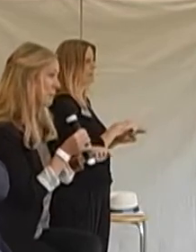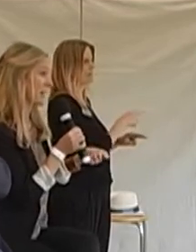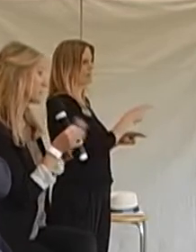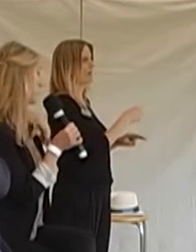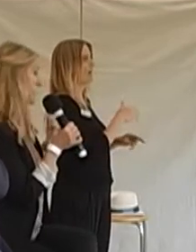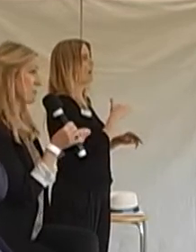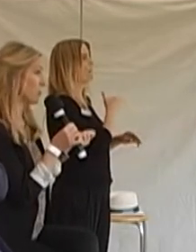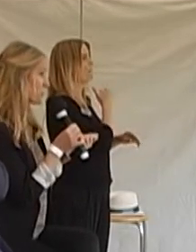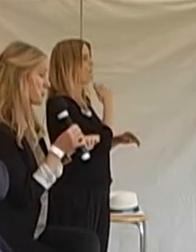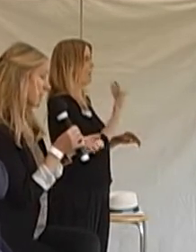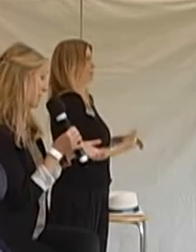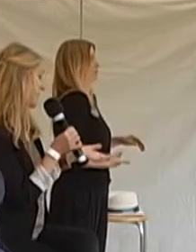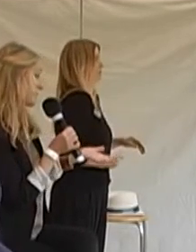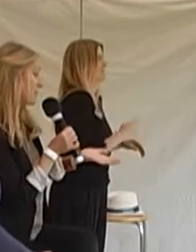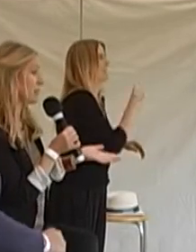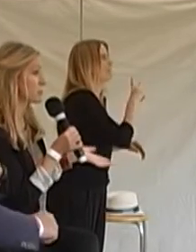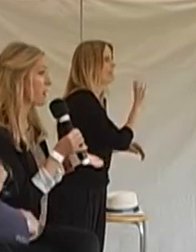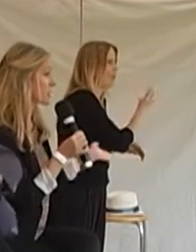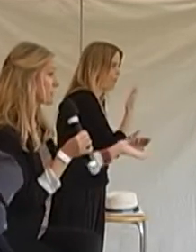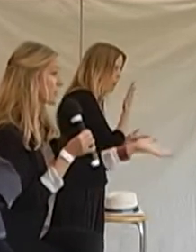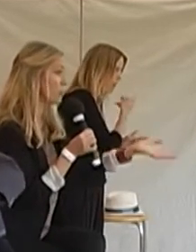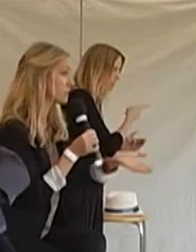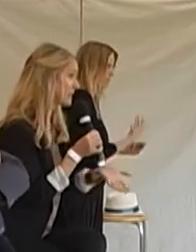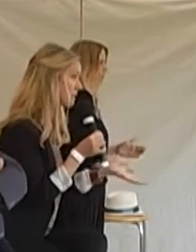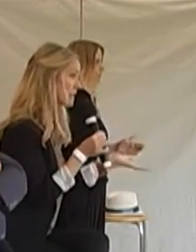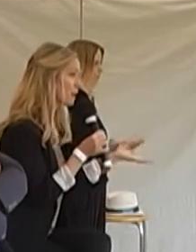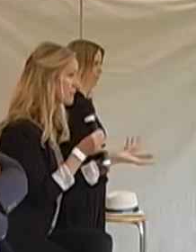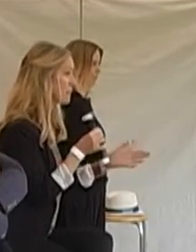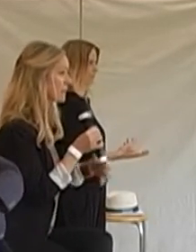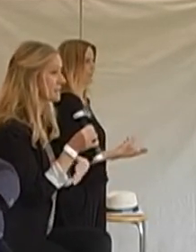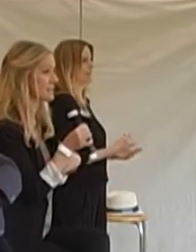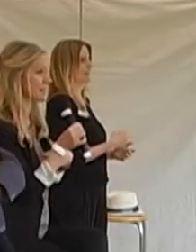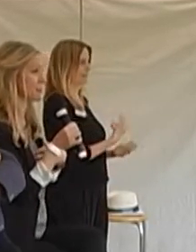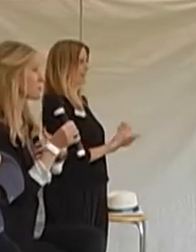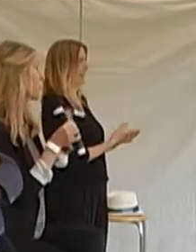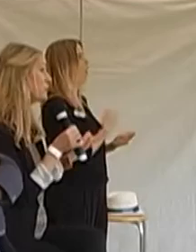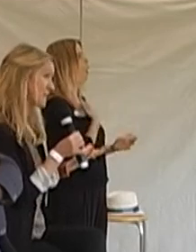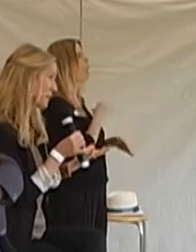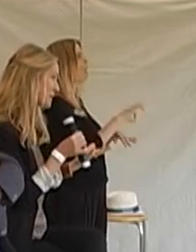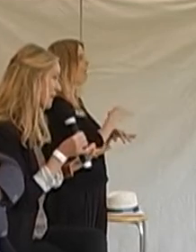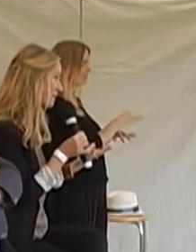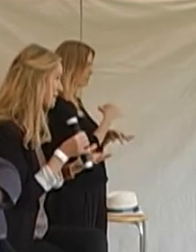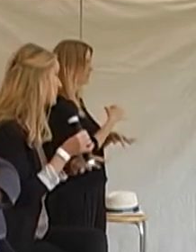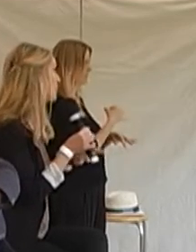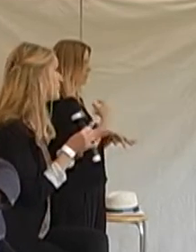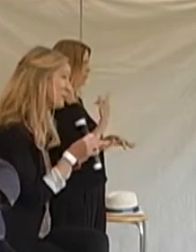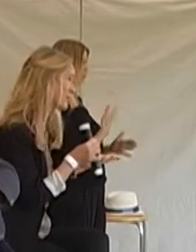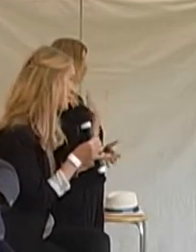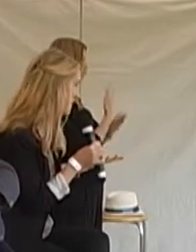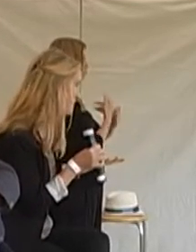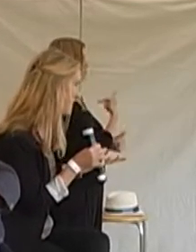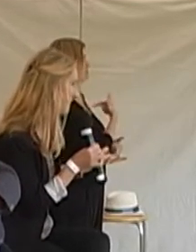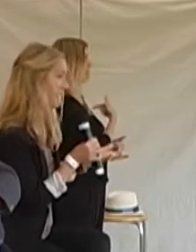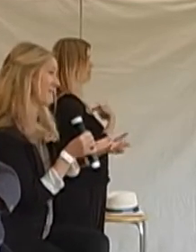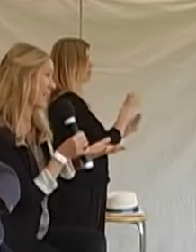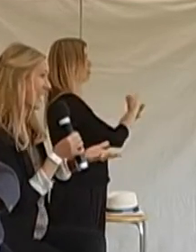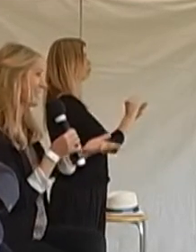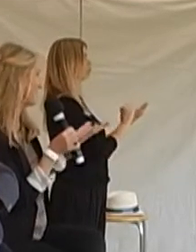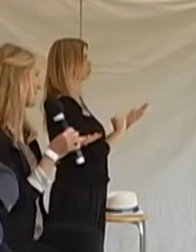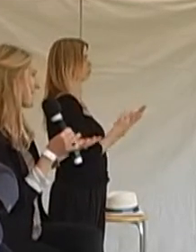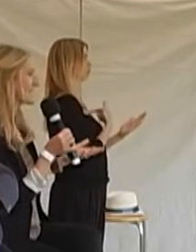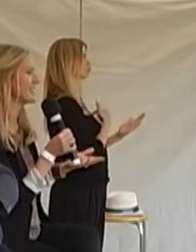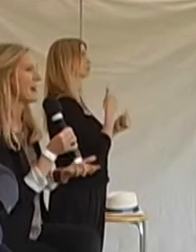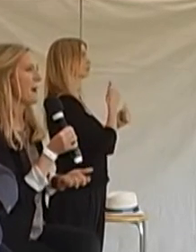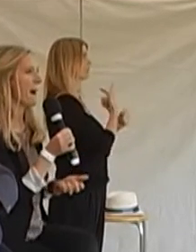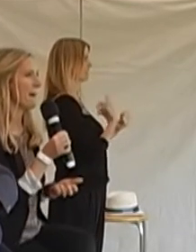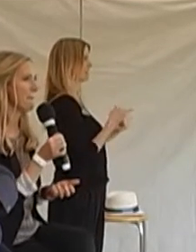CVs. My husband, when he moved, his CV was passed around the office and he was laughed at because he was promoting himself, which is what you do on a CV in the UK and